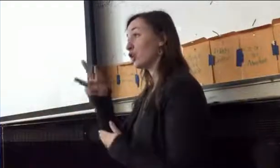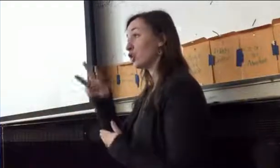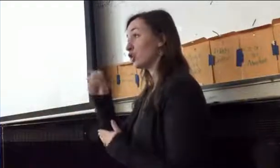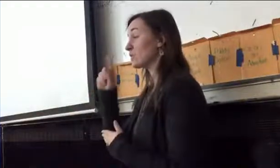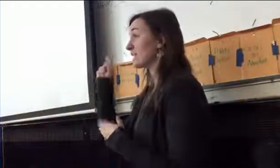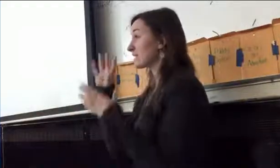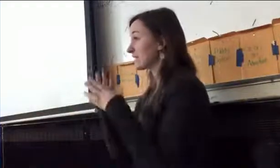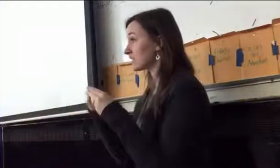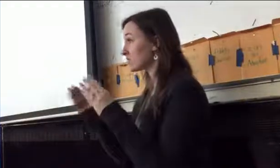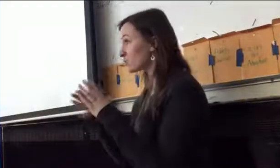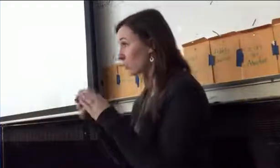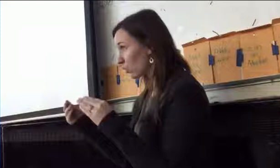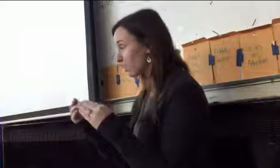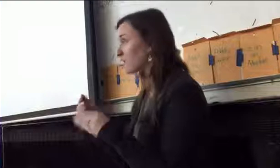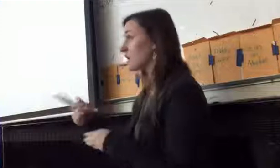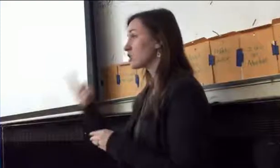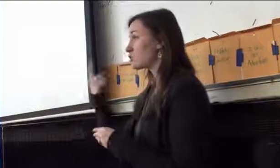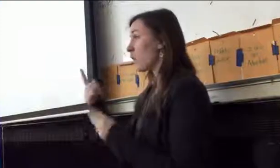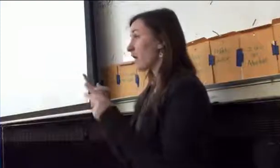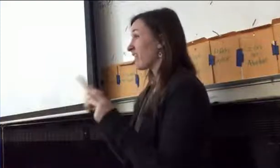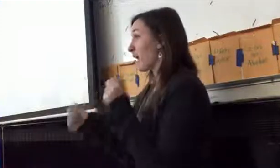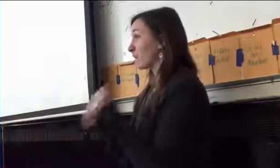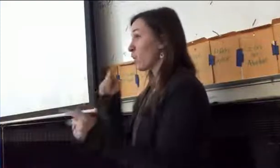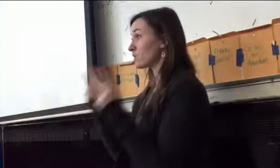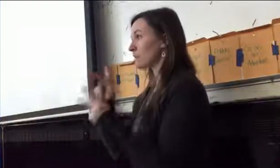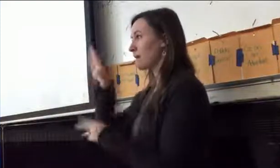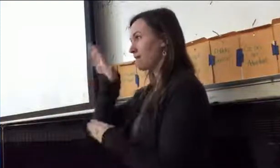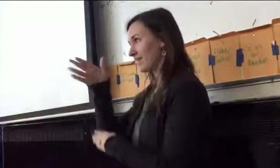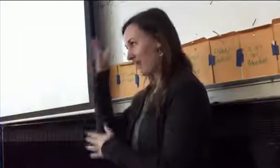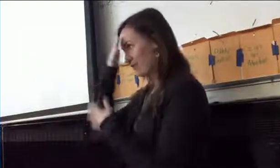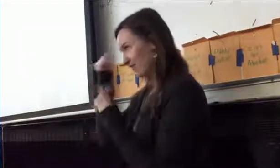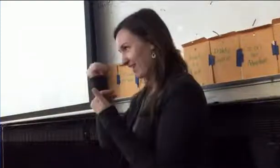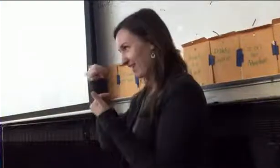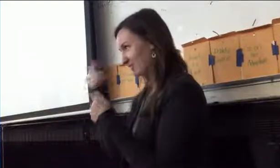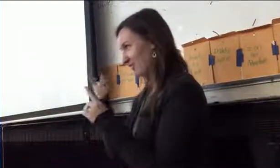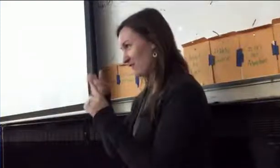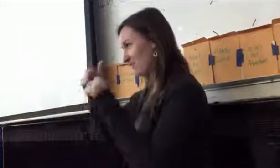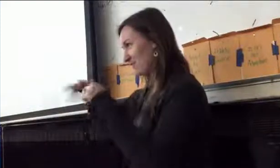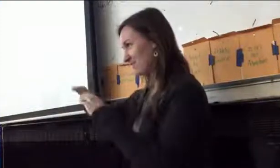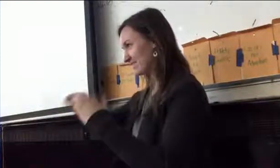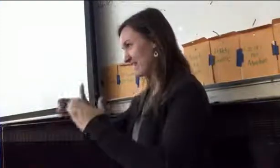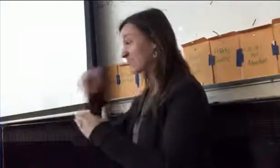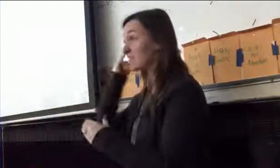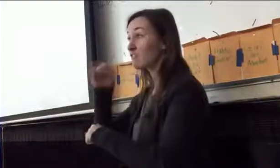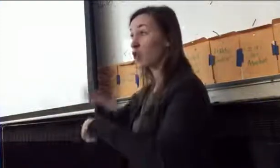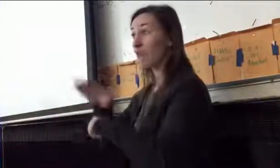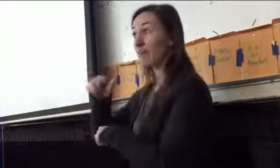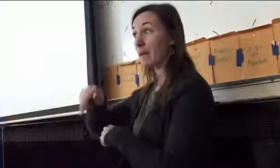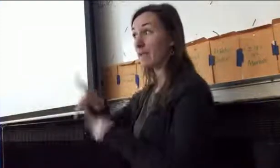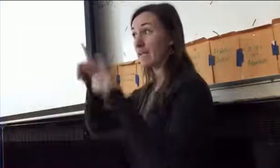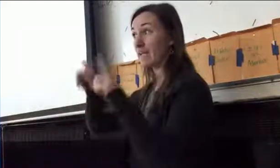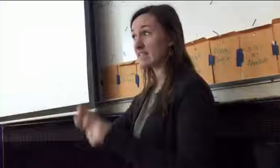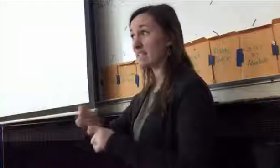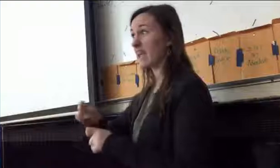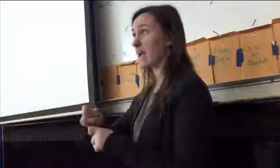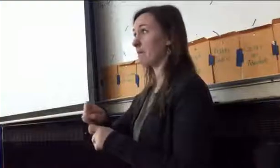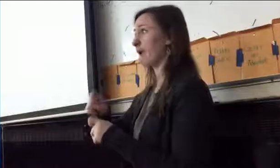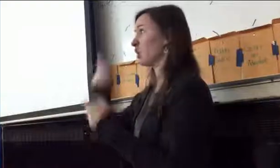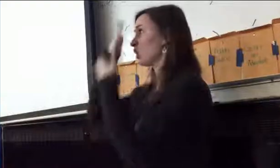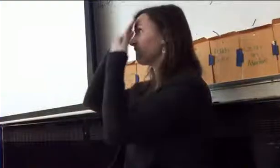this story is one that most people never forget from my class. And, if you're on the AP exam and you know literally